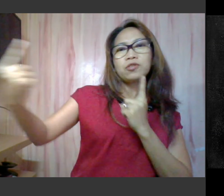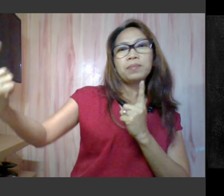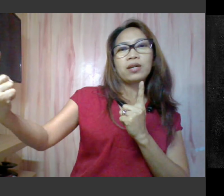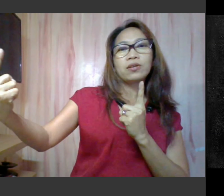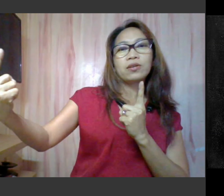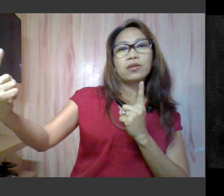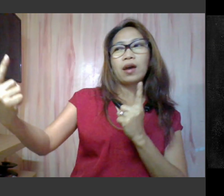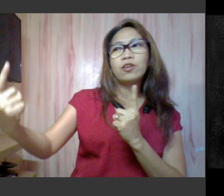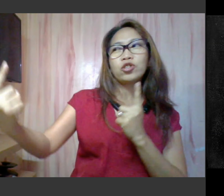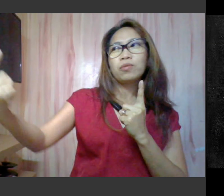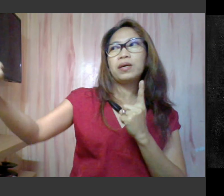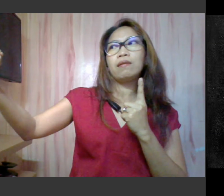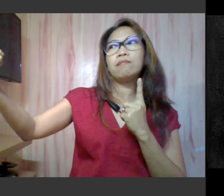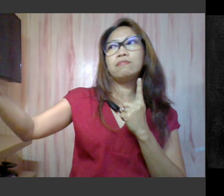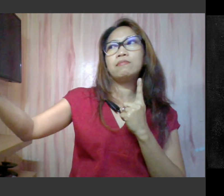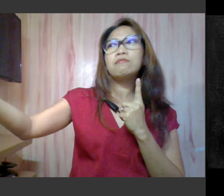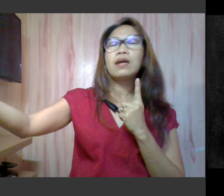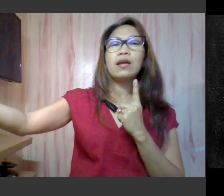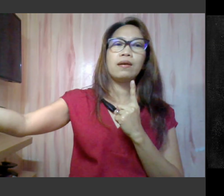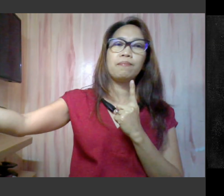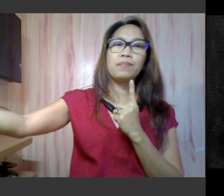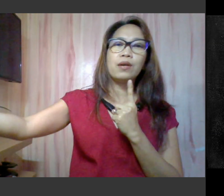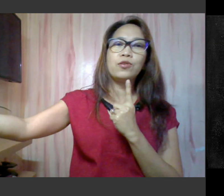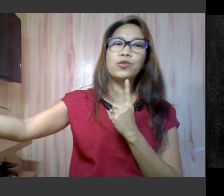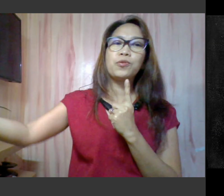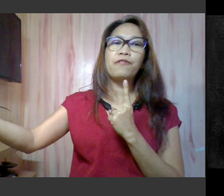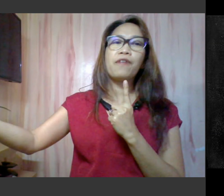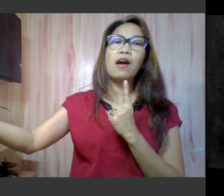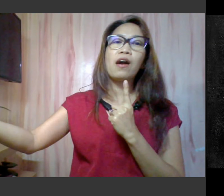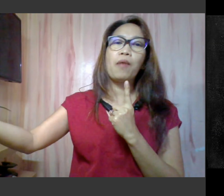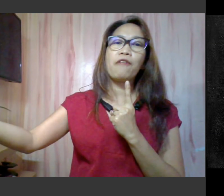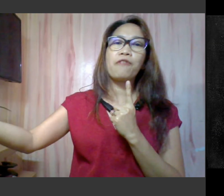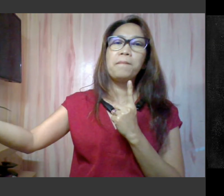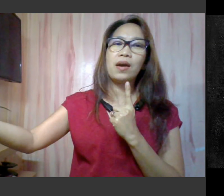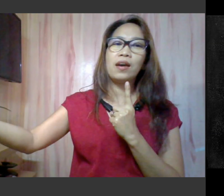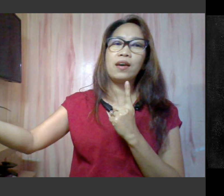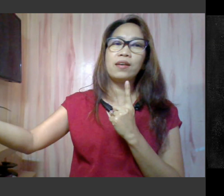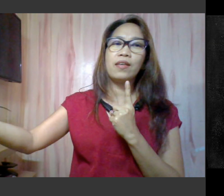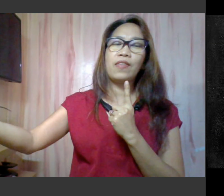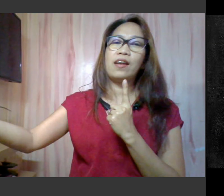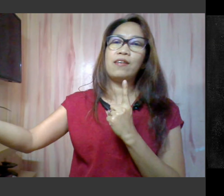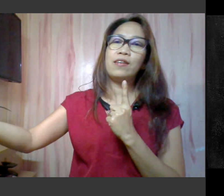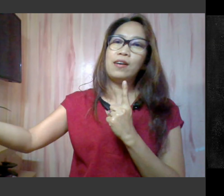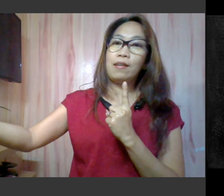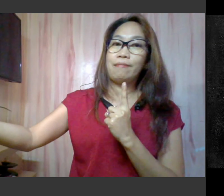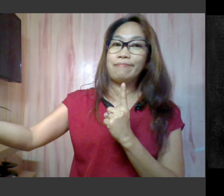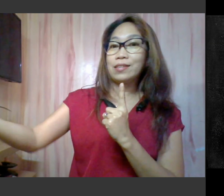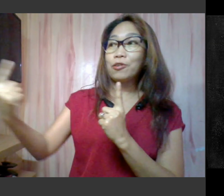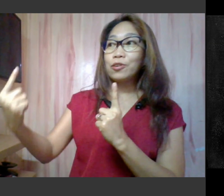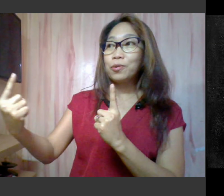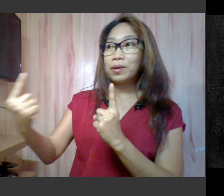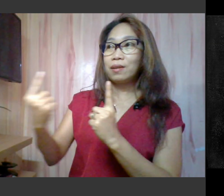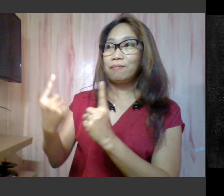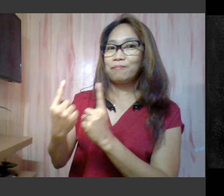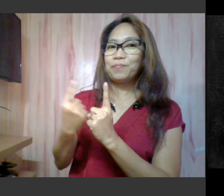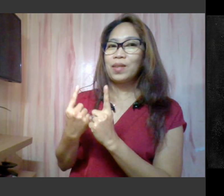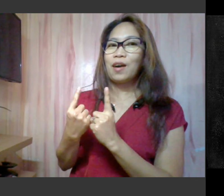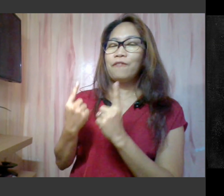away, 2 meters away, you should be really super far away from me, then that's how you do